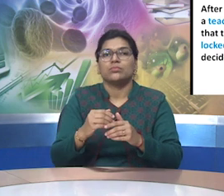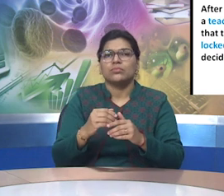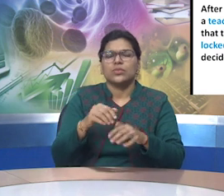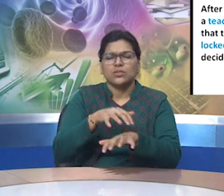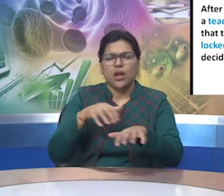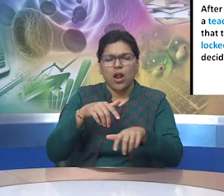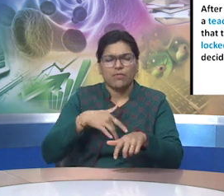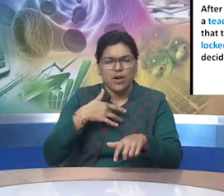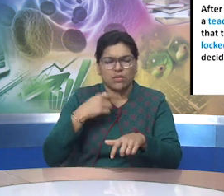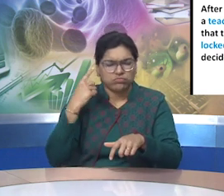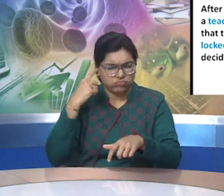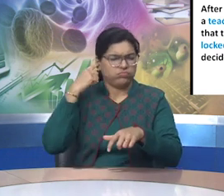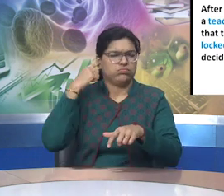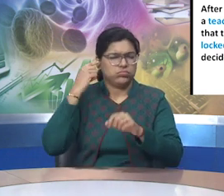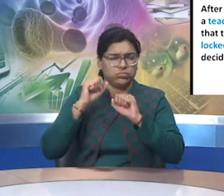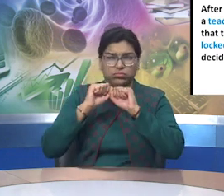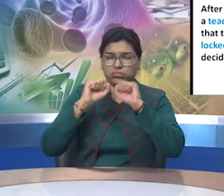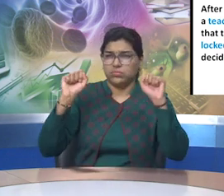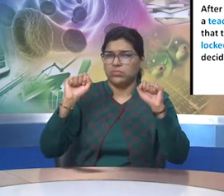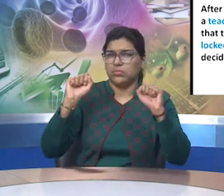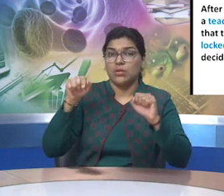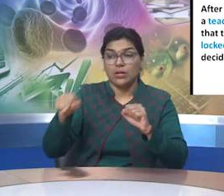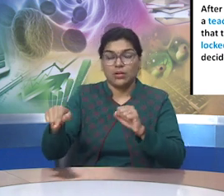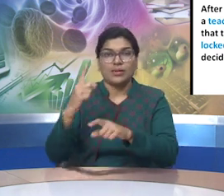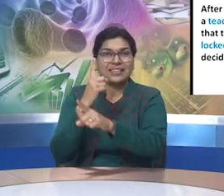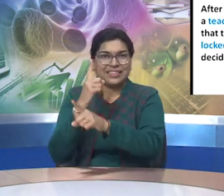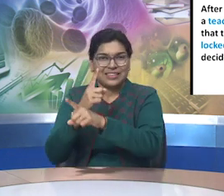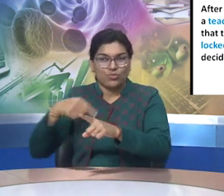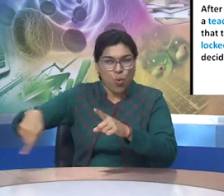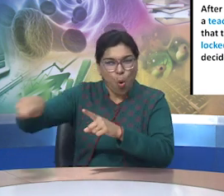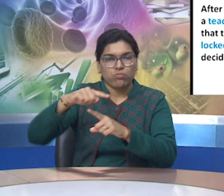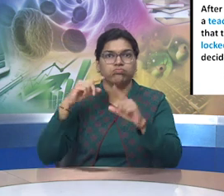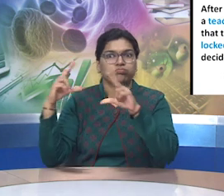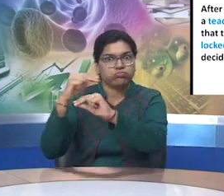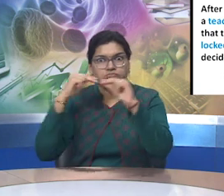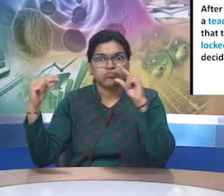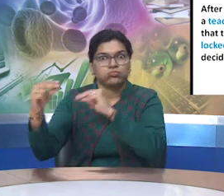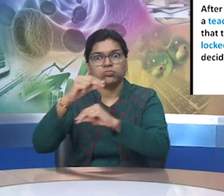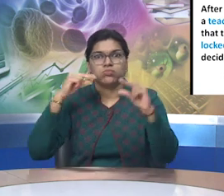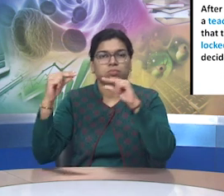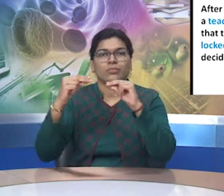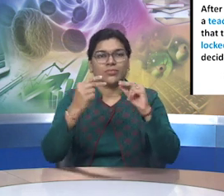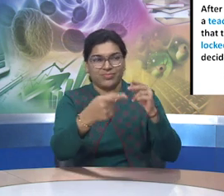After I woke up, I heard a teacher saying,